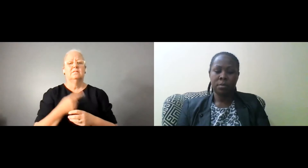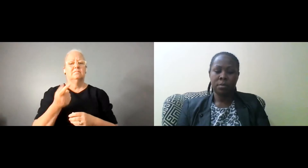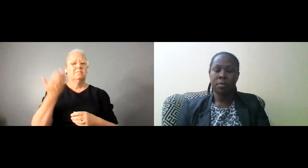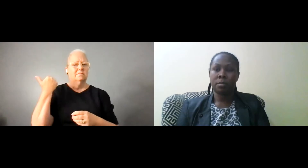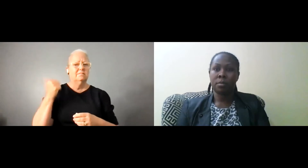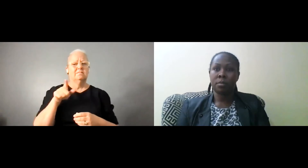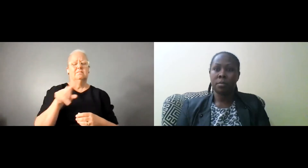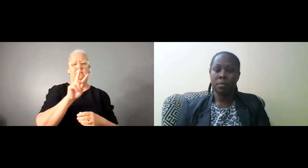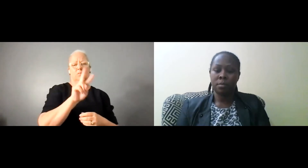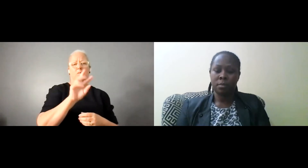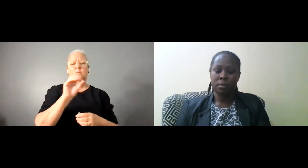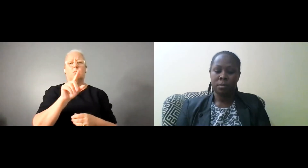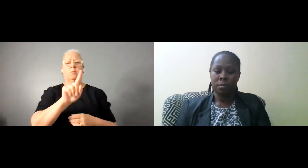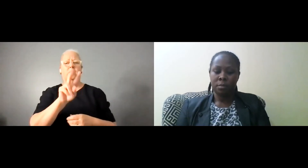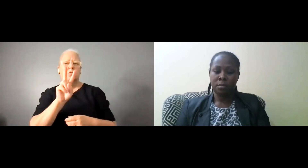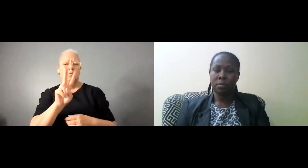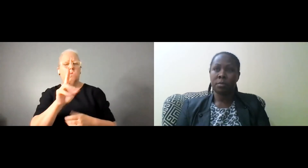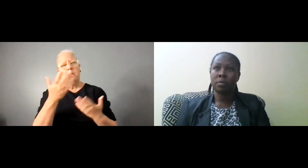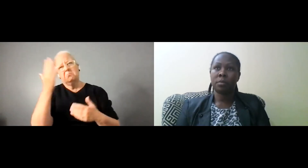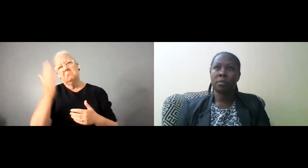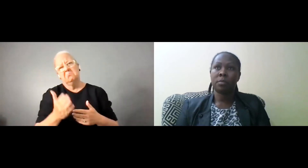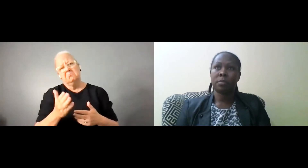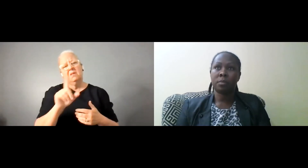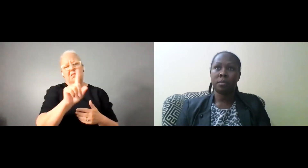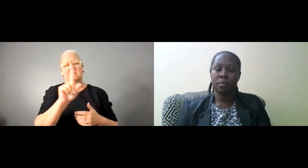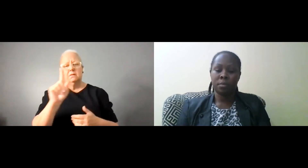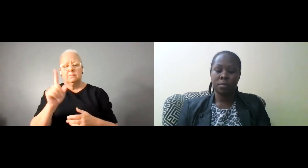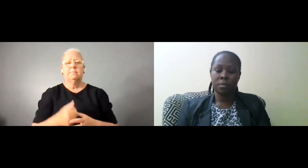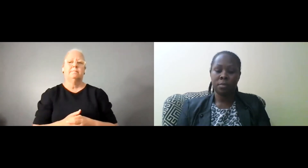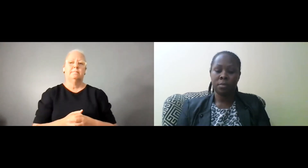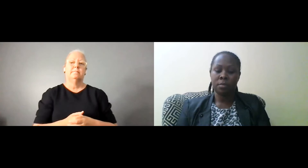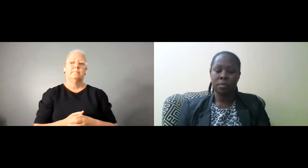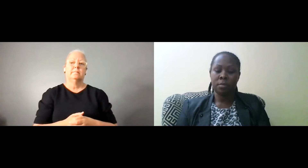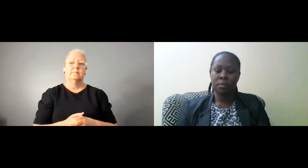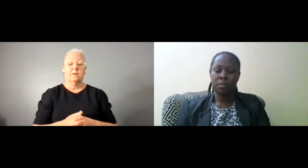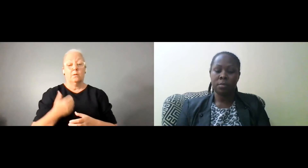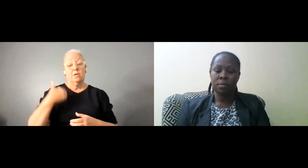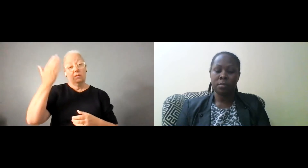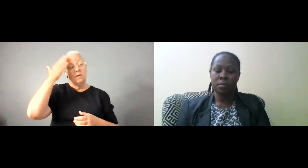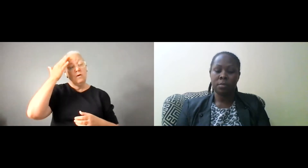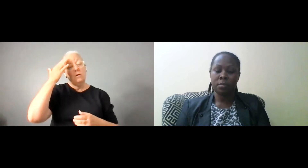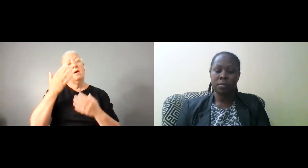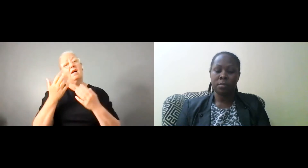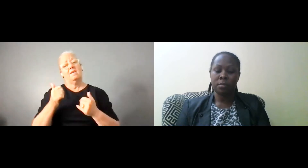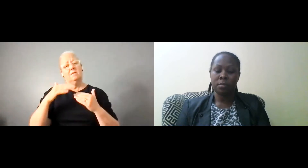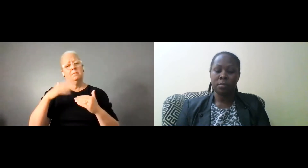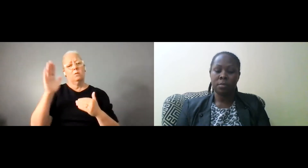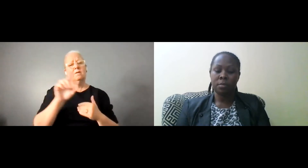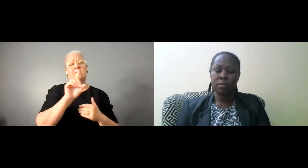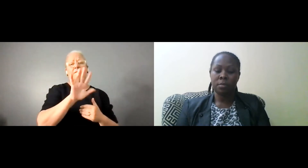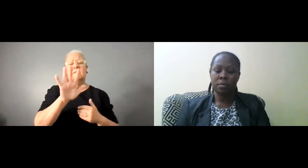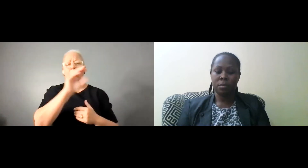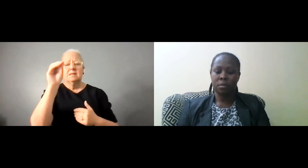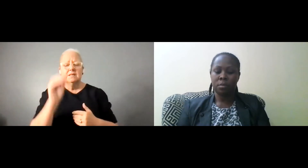2011. But we believe they are more than 15% due to the civil